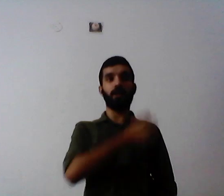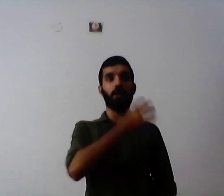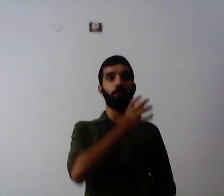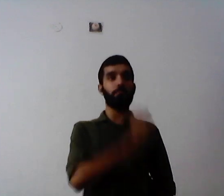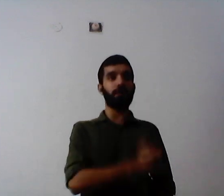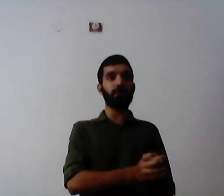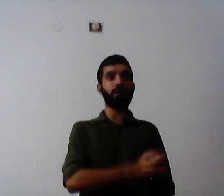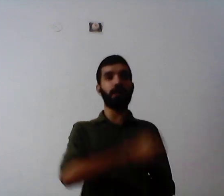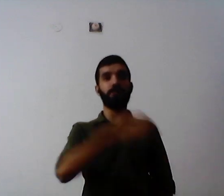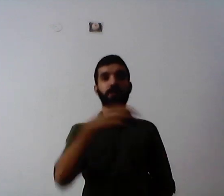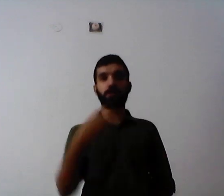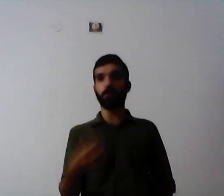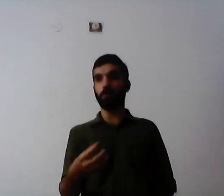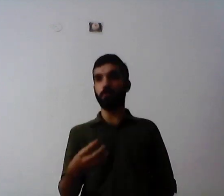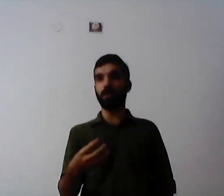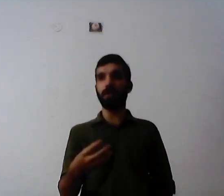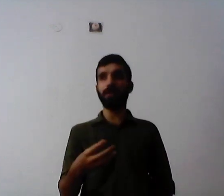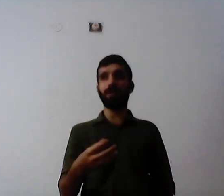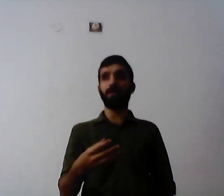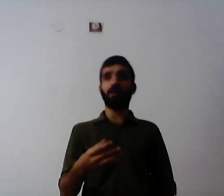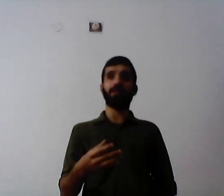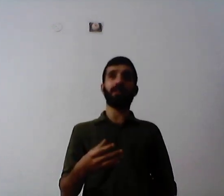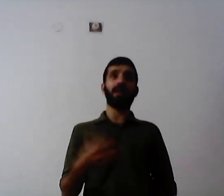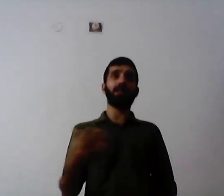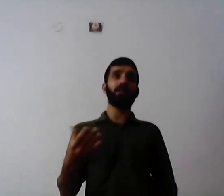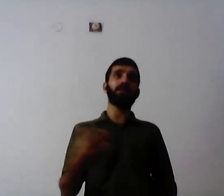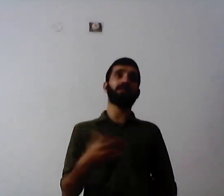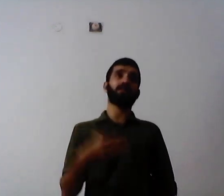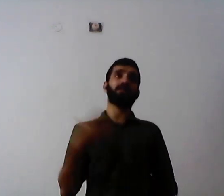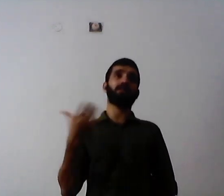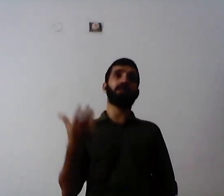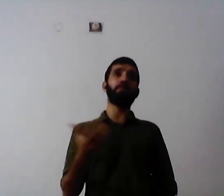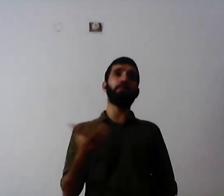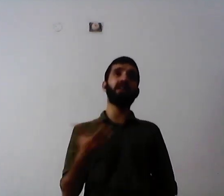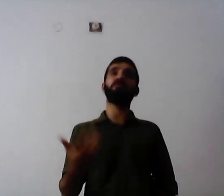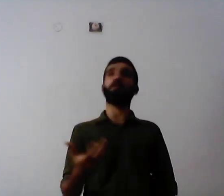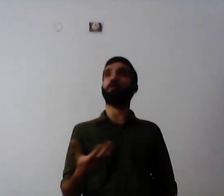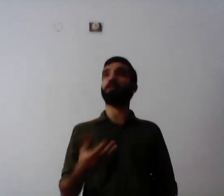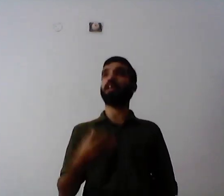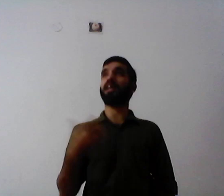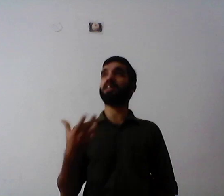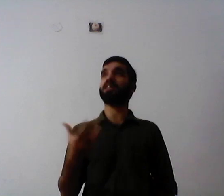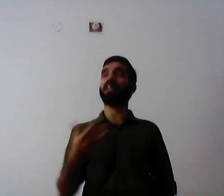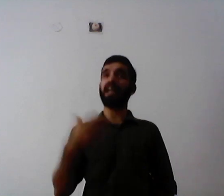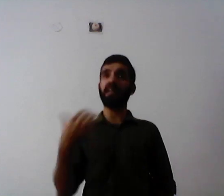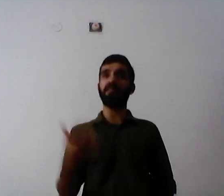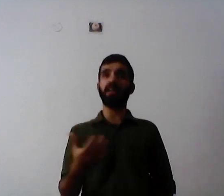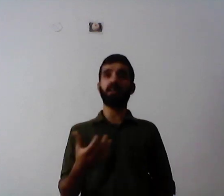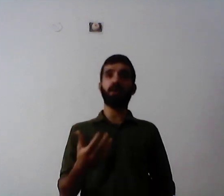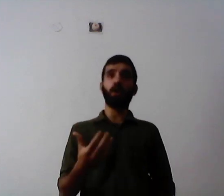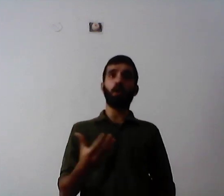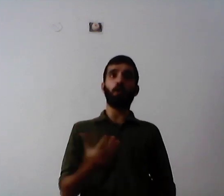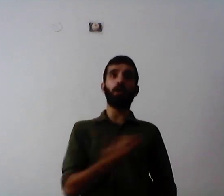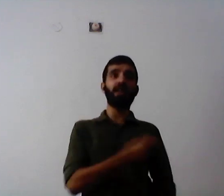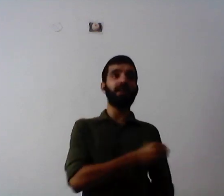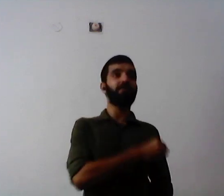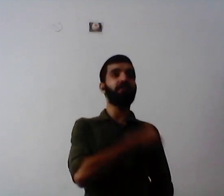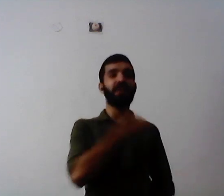how pressure affects solubility, that is meaningful or that is relevant only if gases